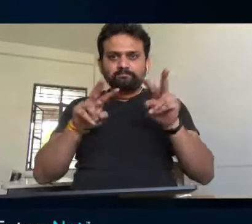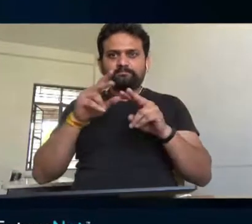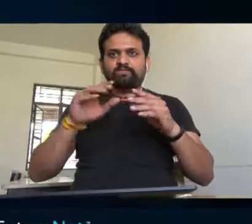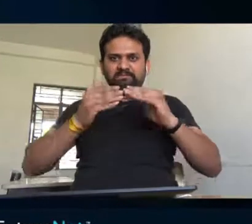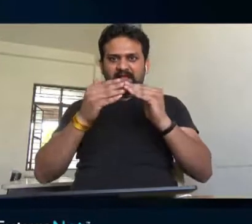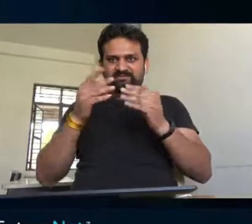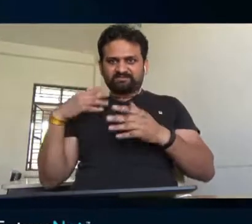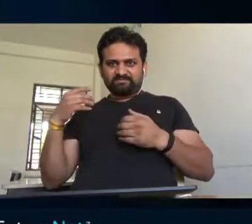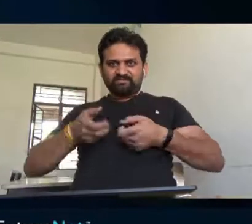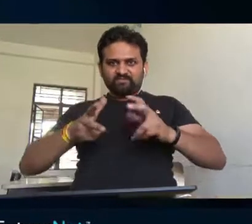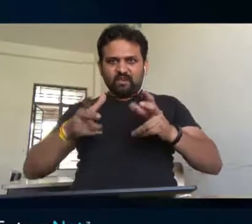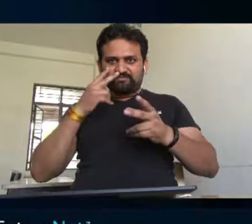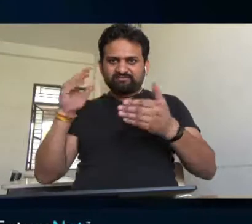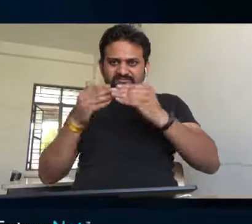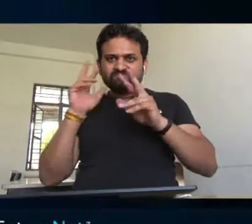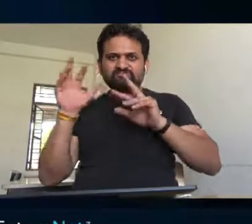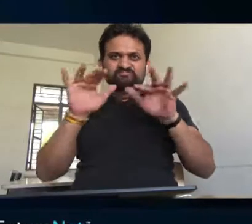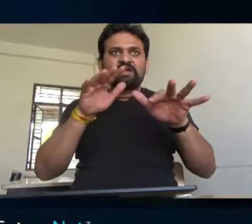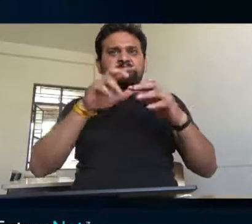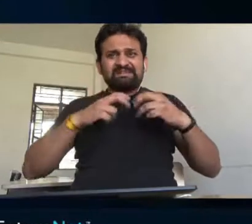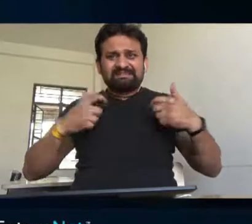this futsal is very popular. About